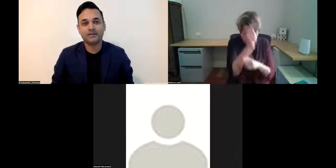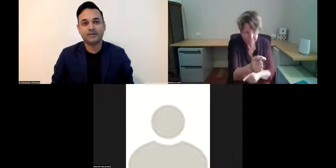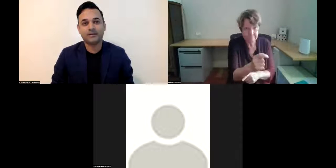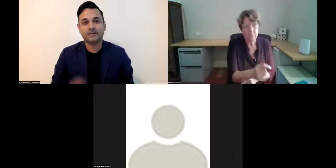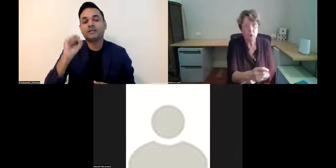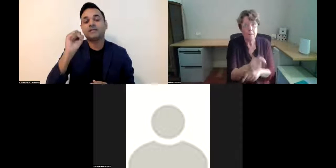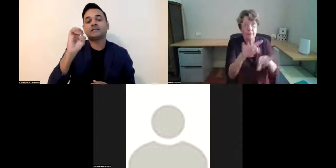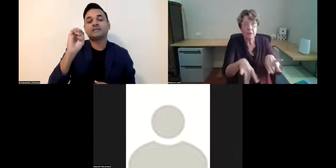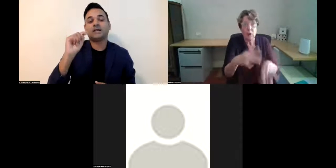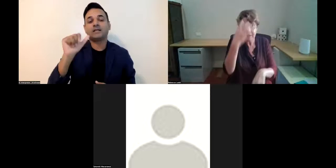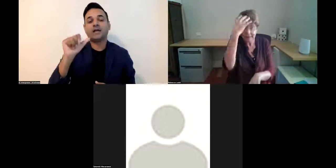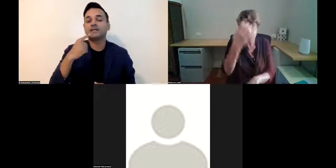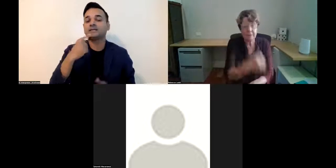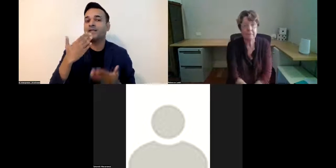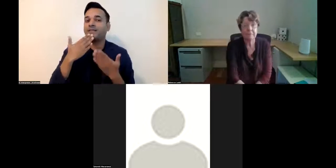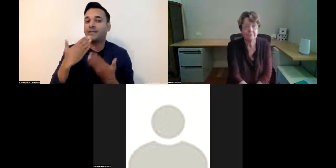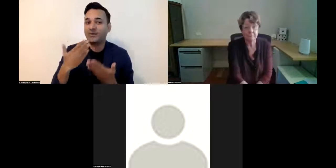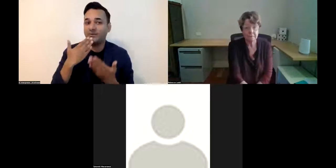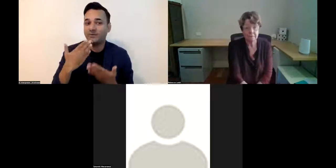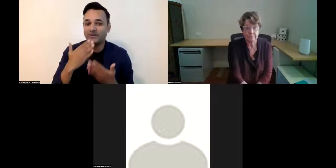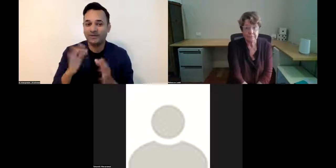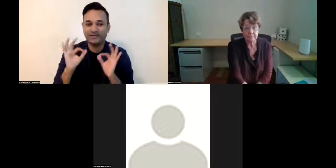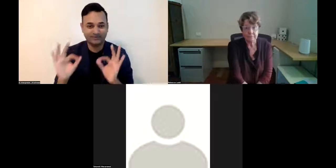the encouraging and positive words, and